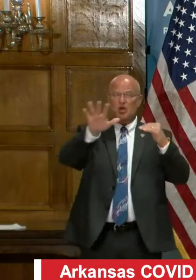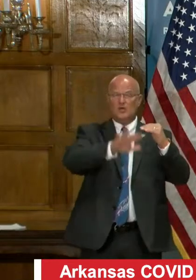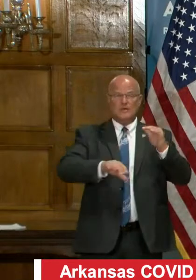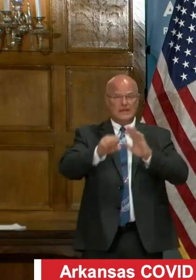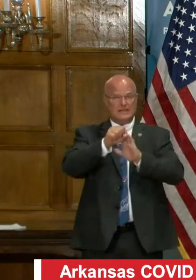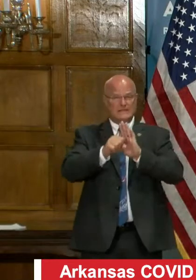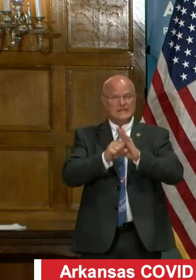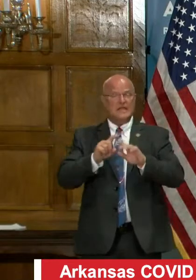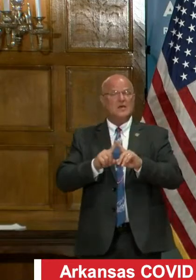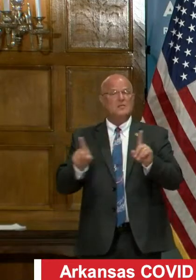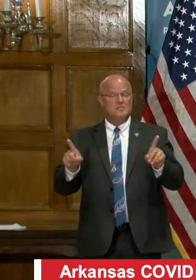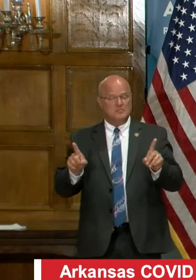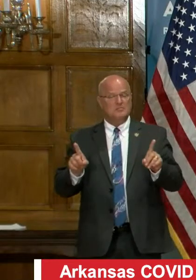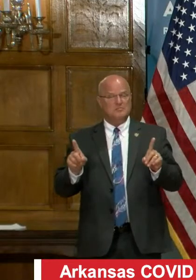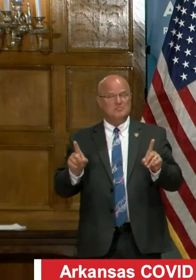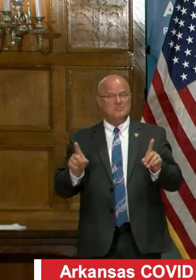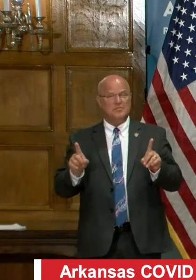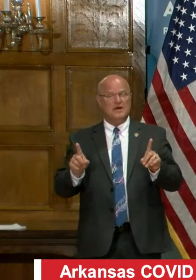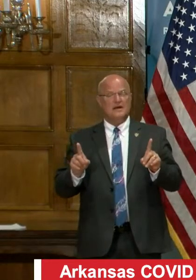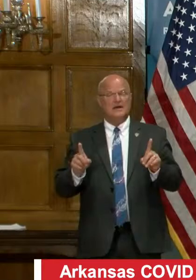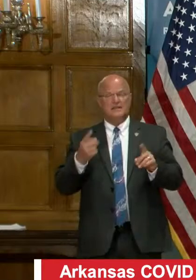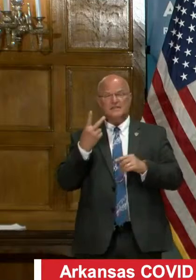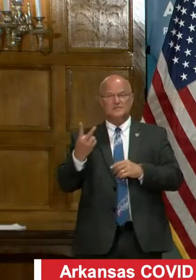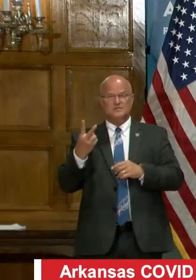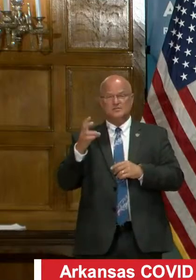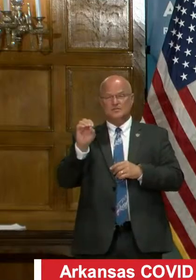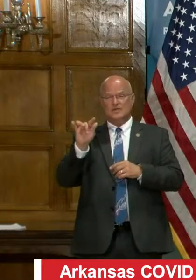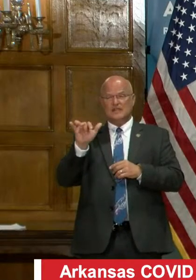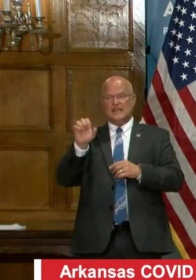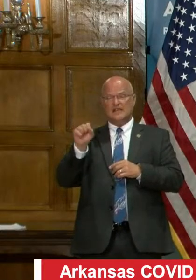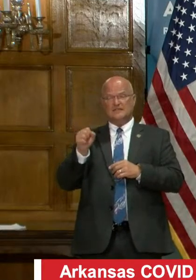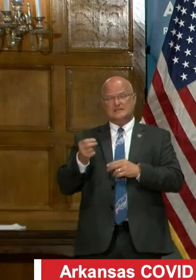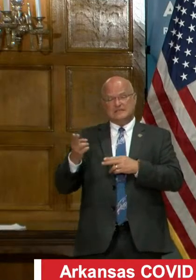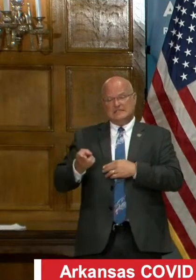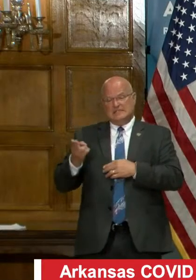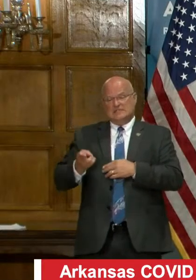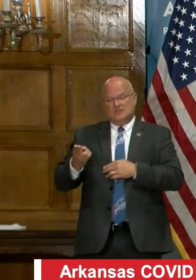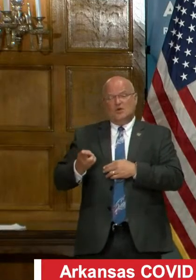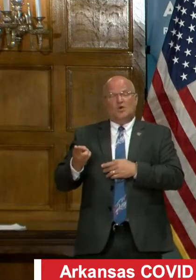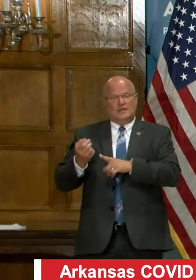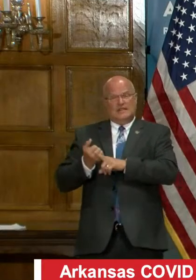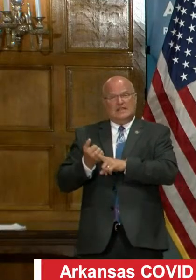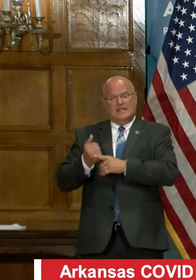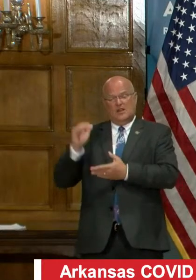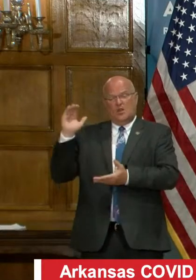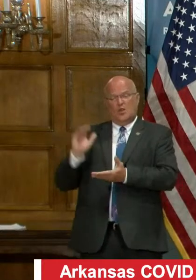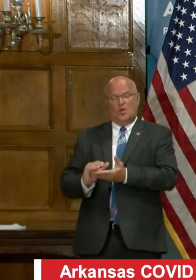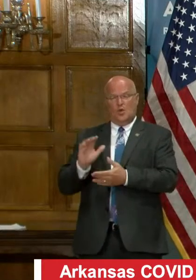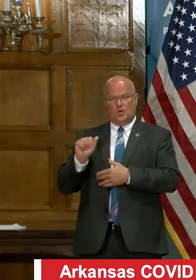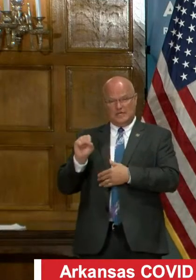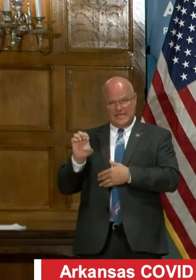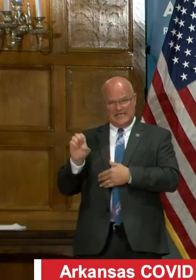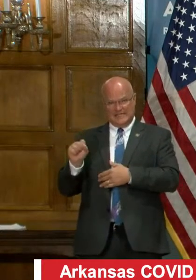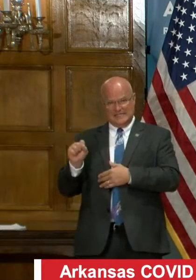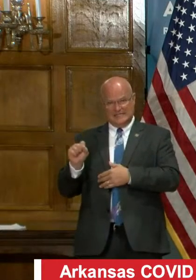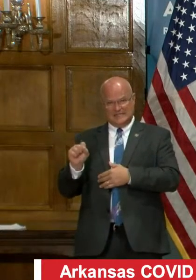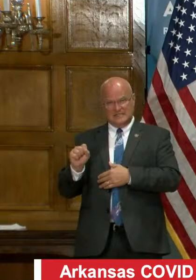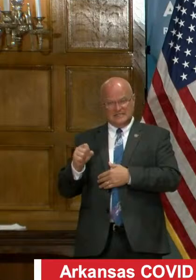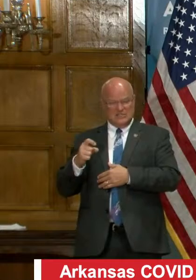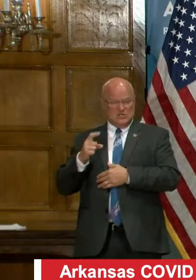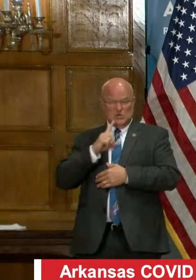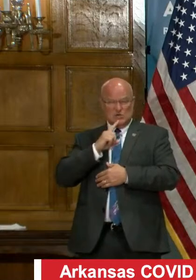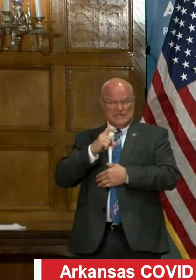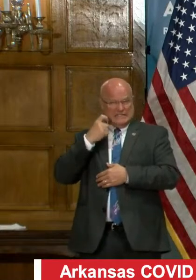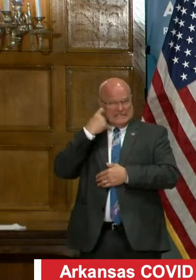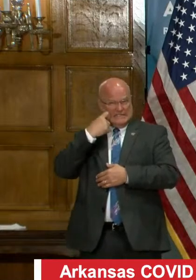you've got, and the two counties there historically had a very, very low caseload. And so it's only really been